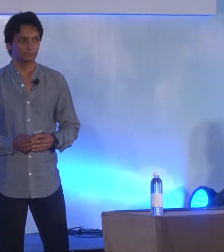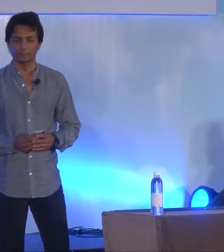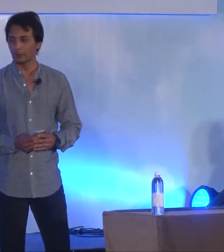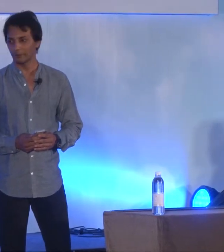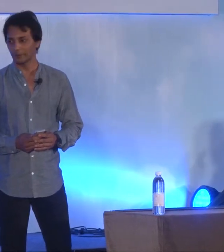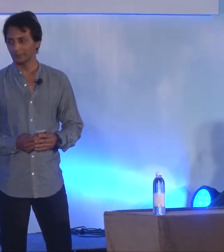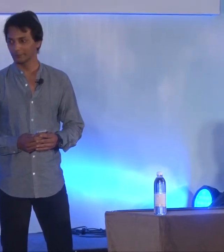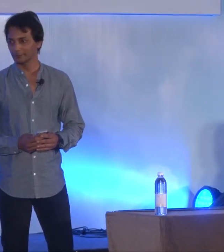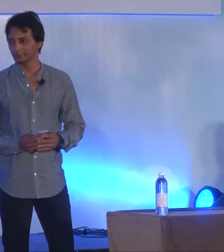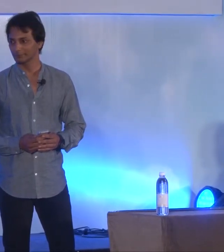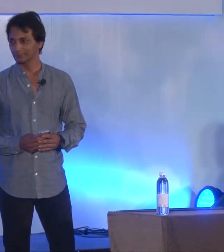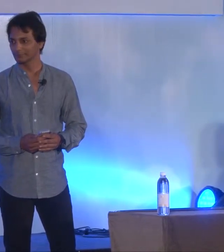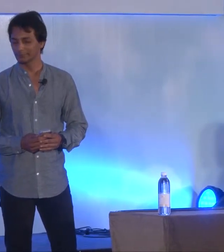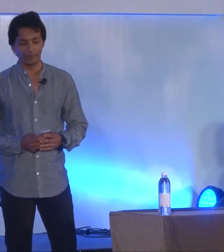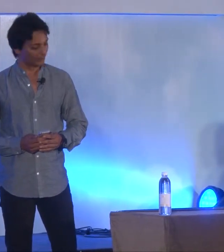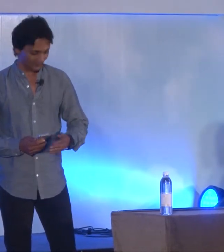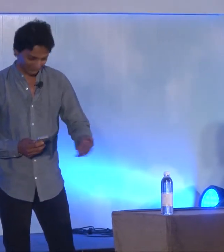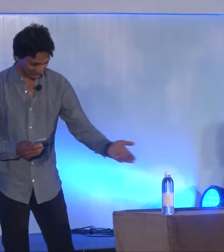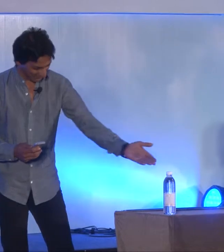Not happening?